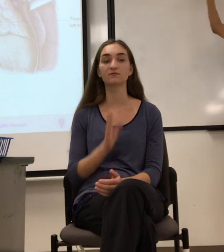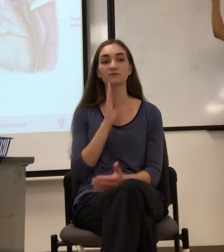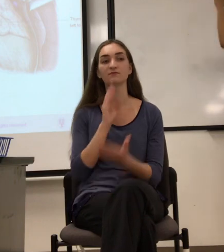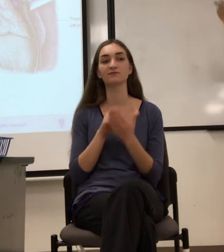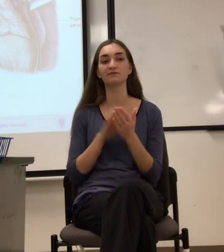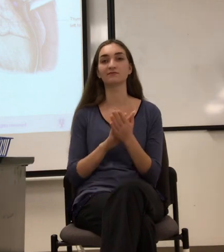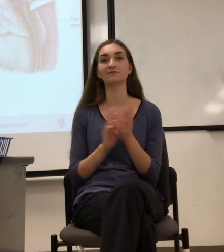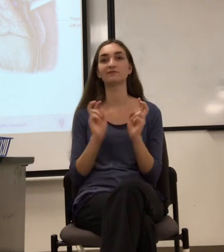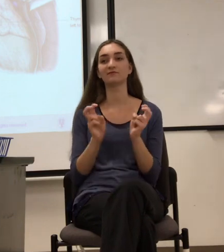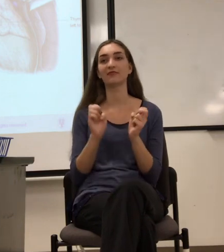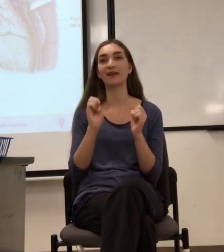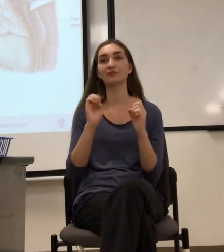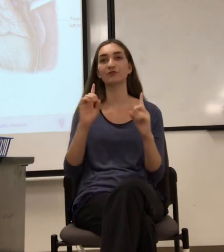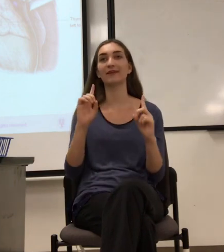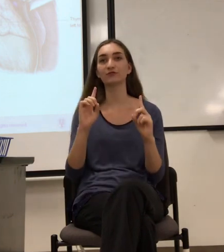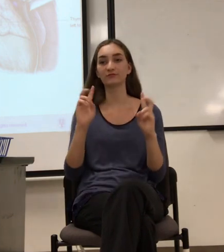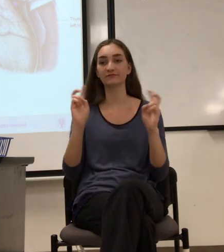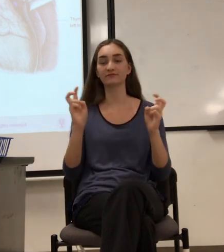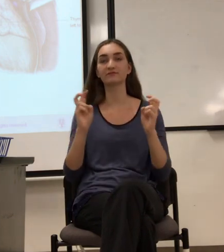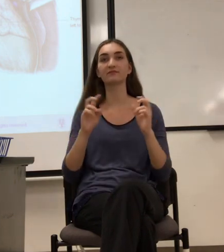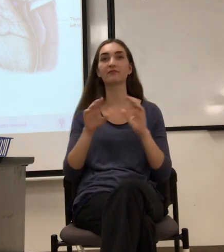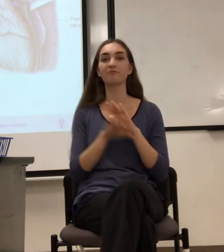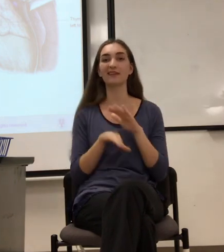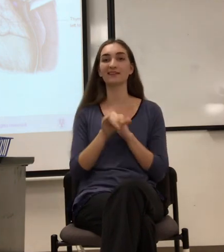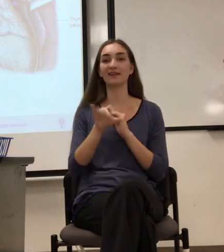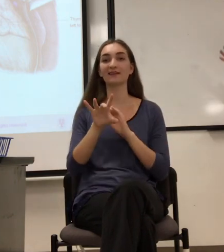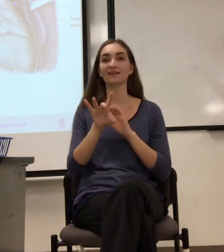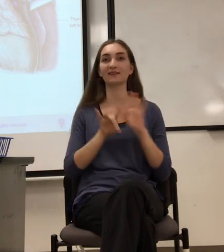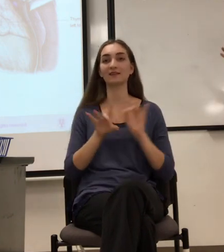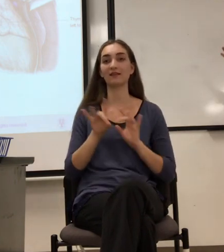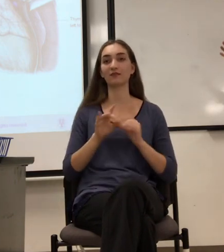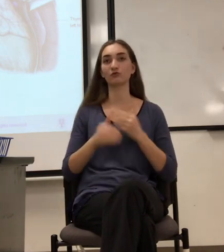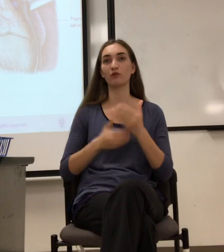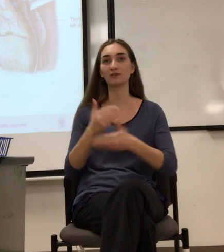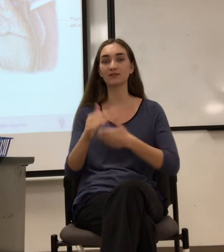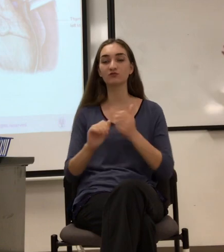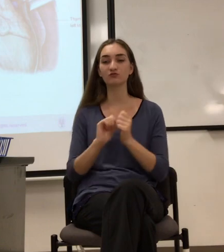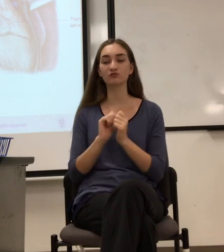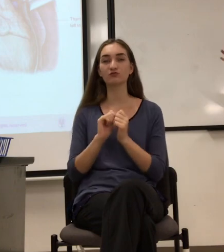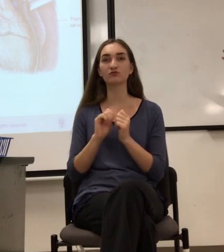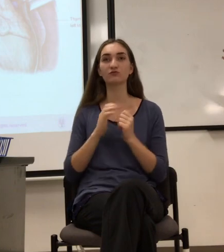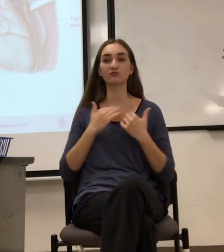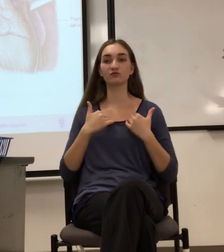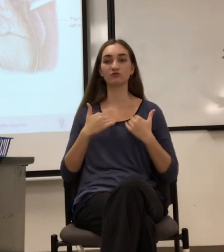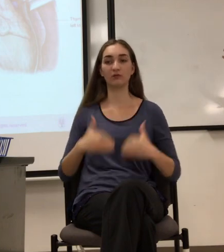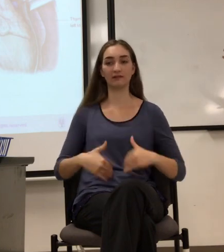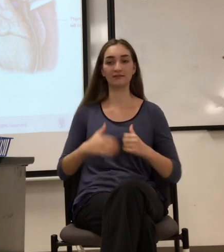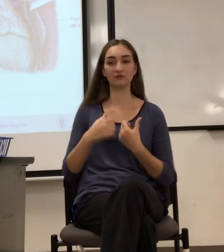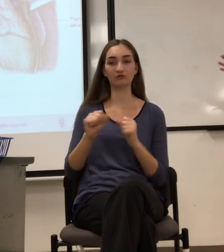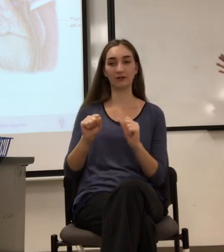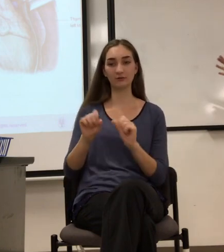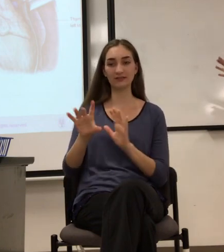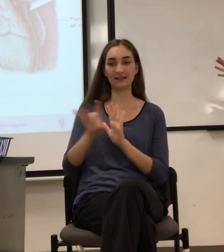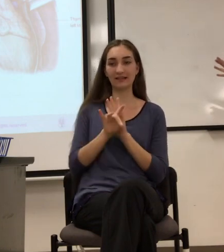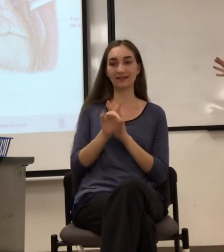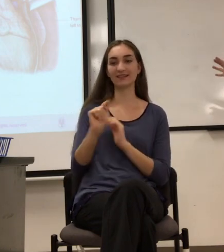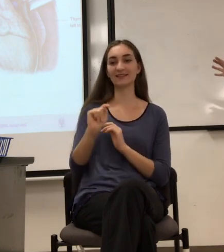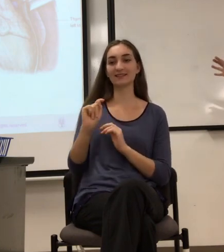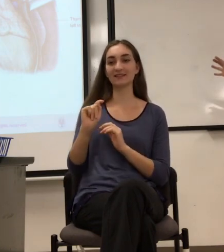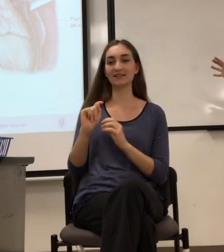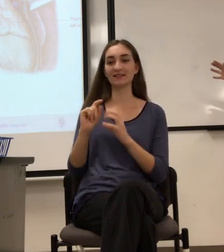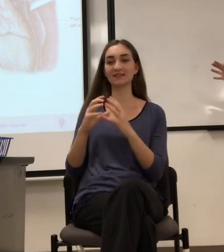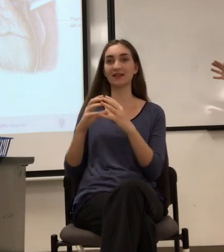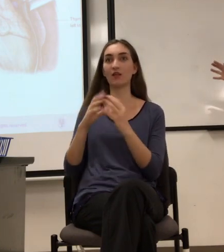education in quotes. I mean, basically, it's a selection process. You're trying to select the T cells that will work for you and not cause an